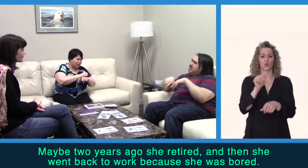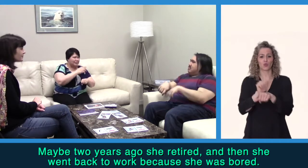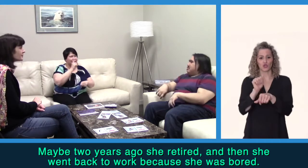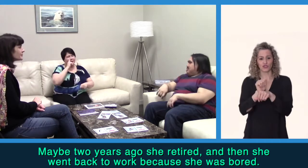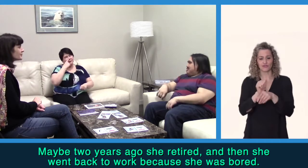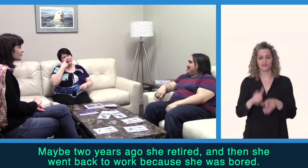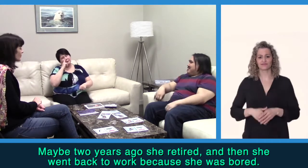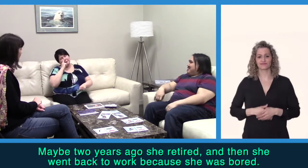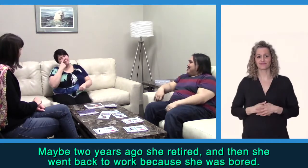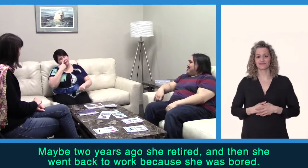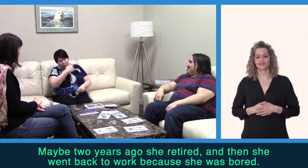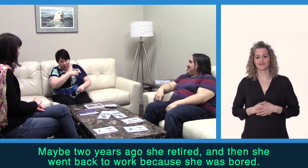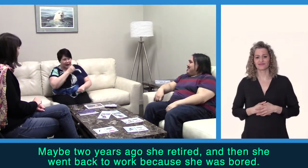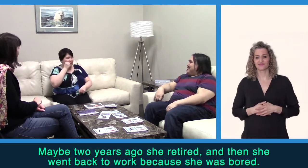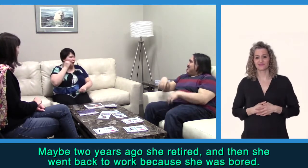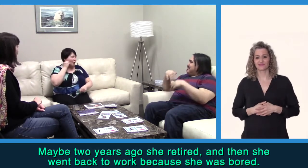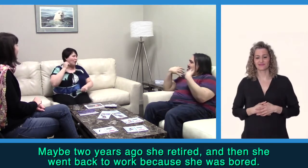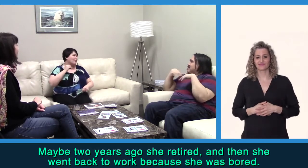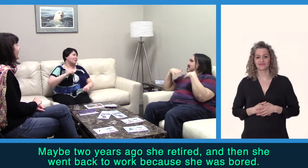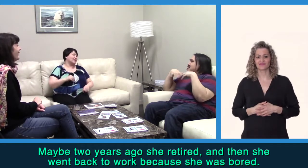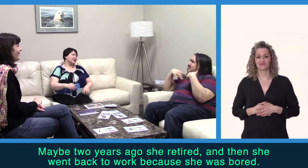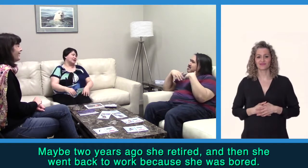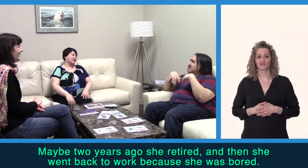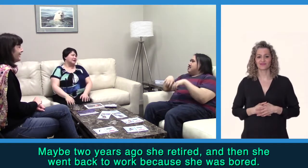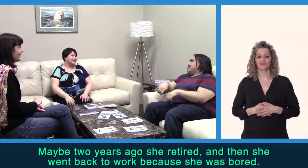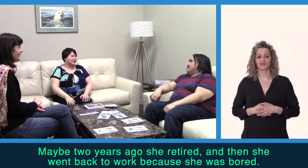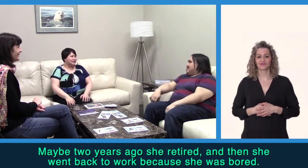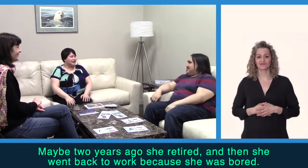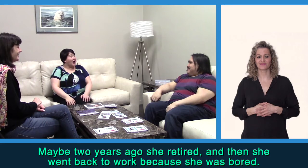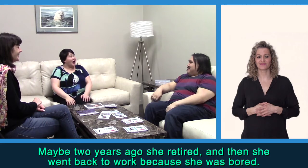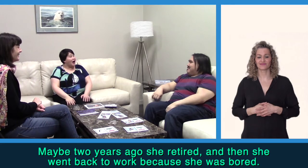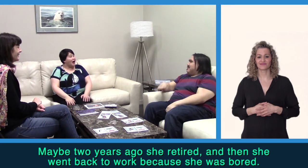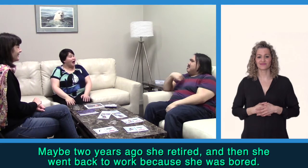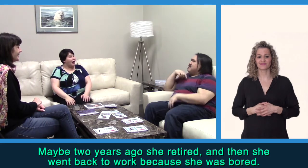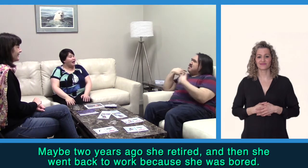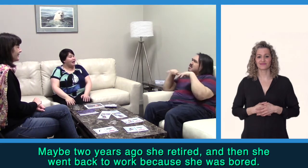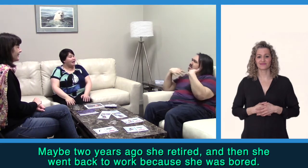back to work because she was bored out. Is